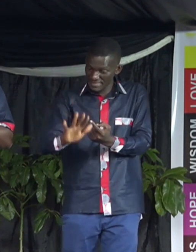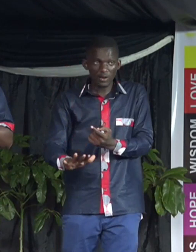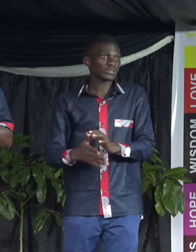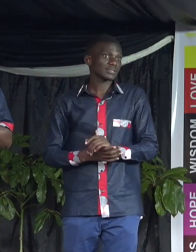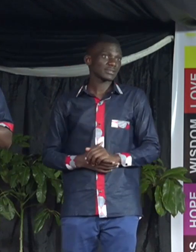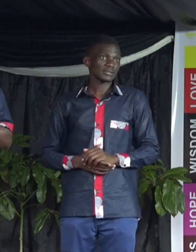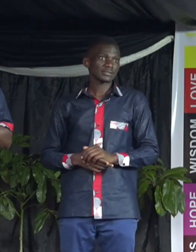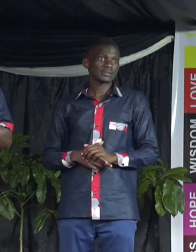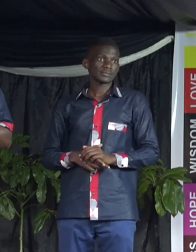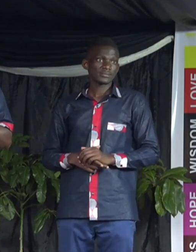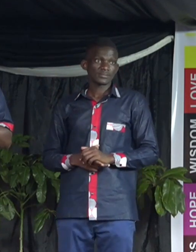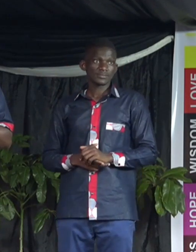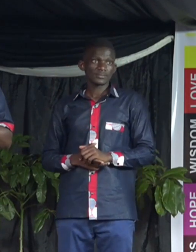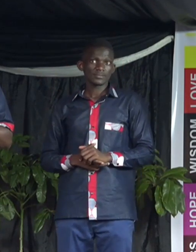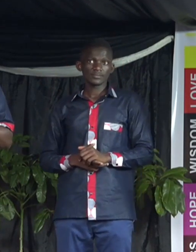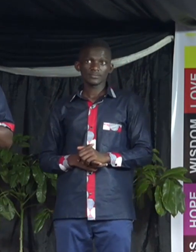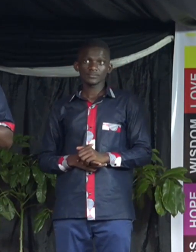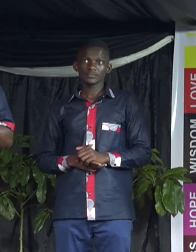wansi.